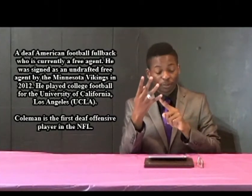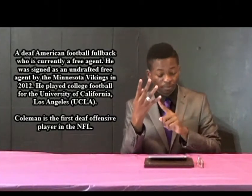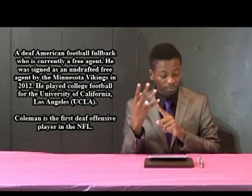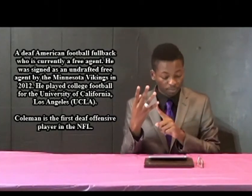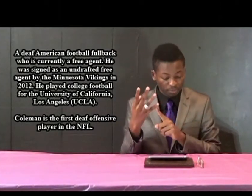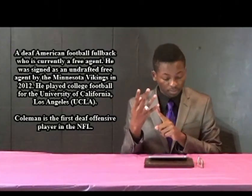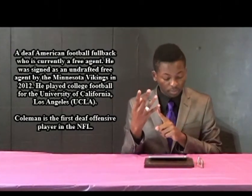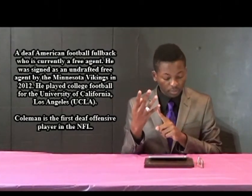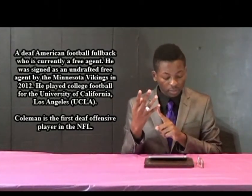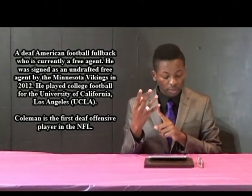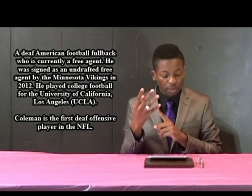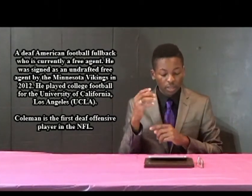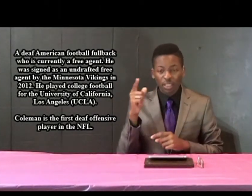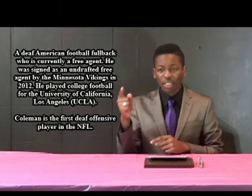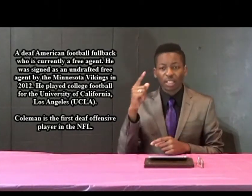So the fourth person we're going to talk about today